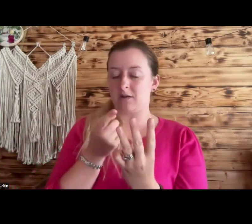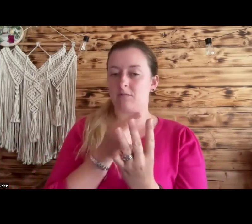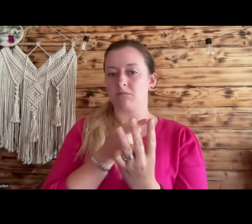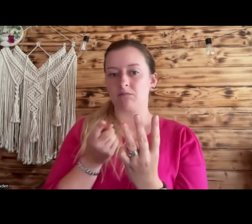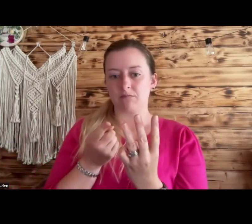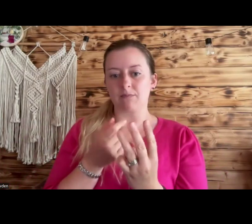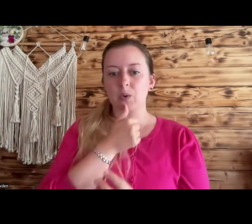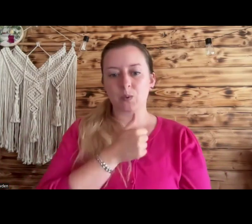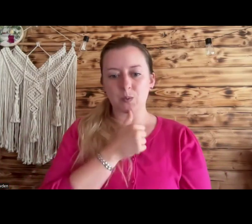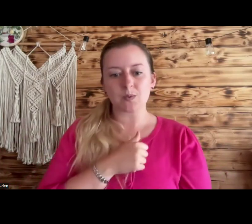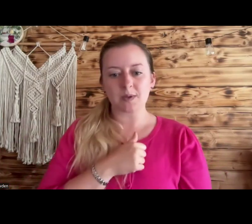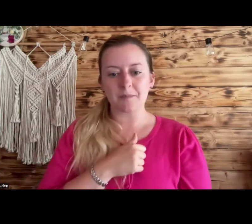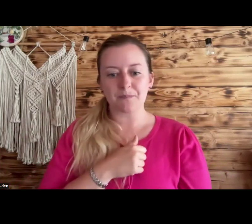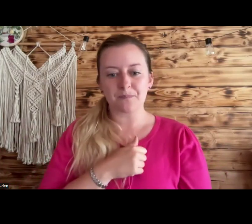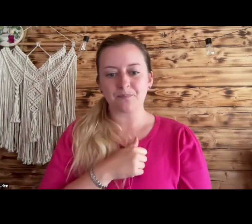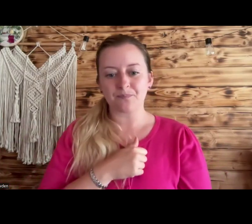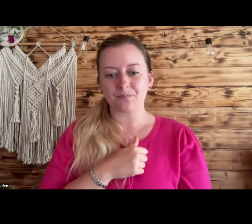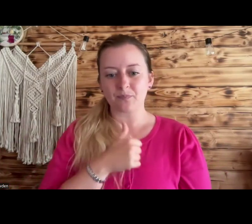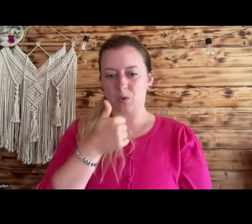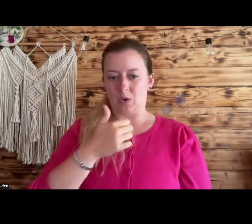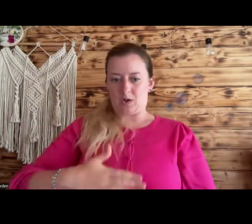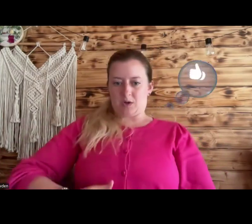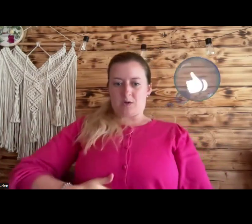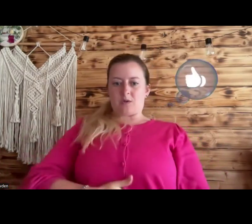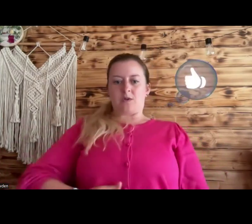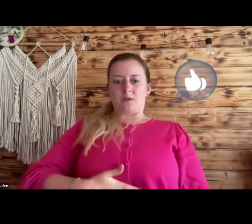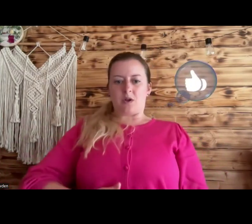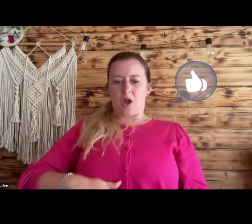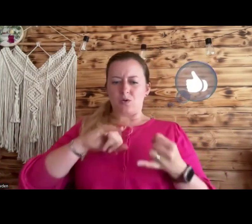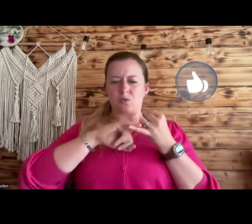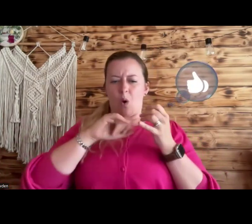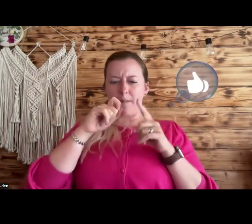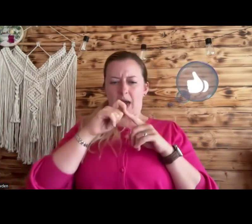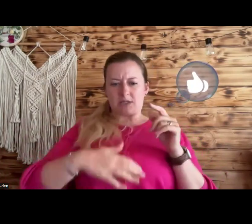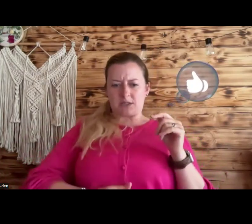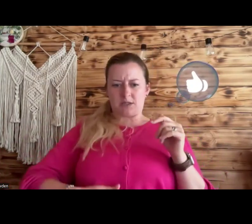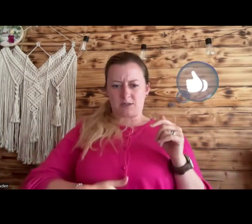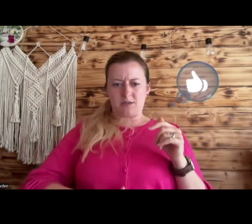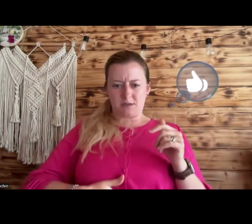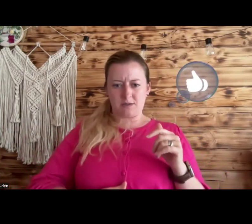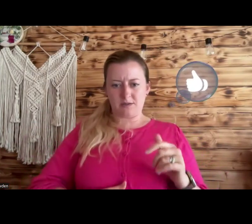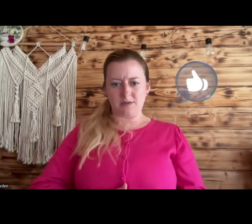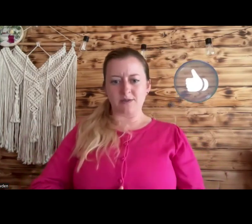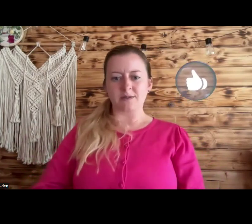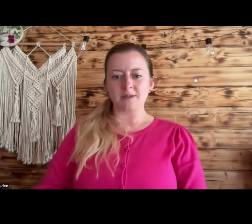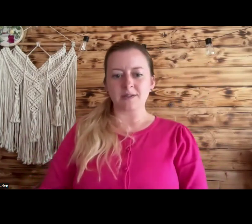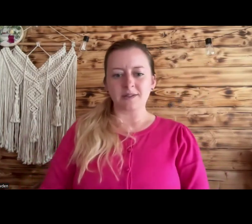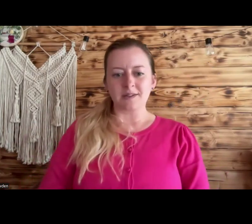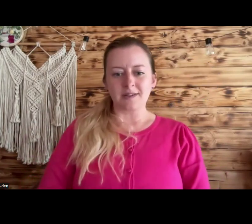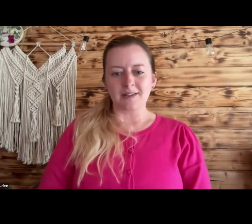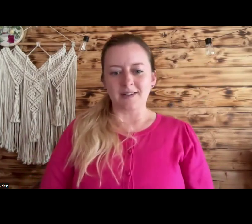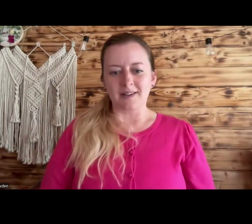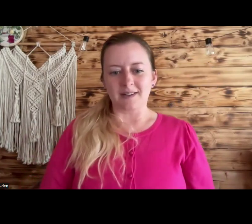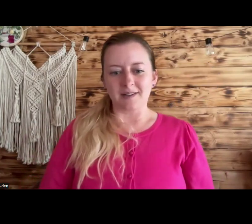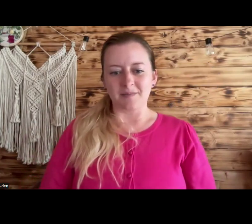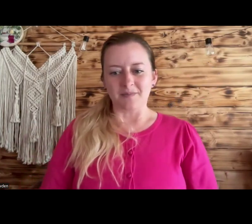Am I done? I remember. Yes, that's Dill. Thank you. Wonderful, thank you.